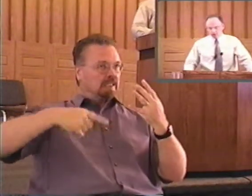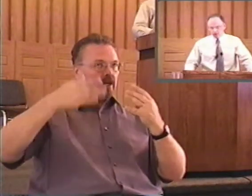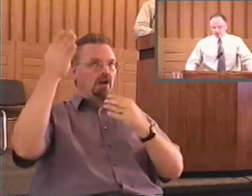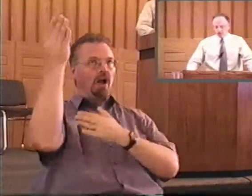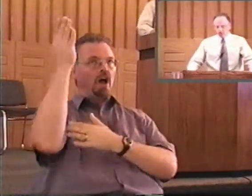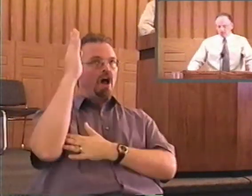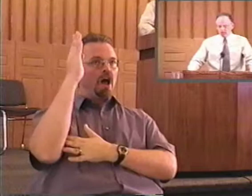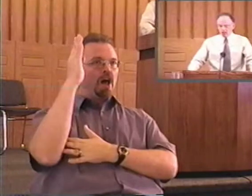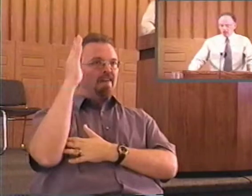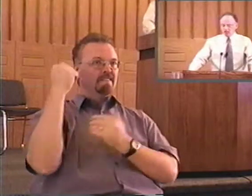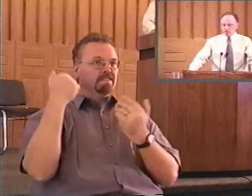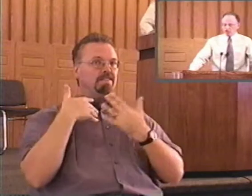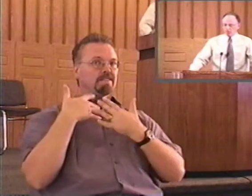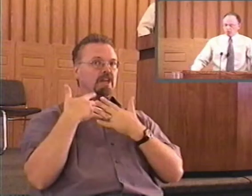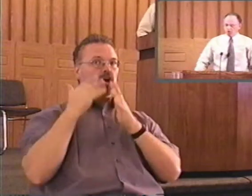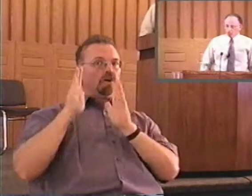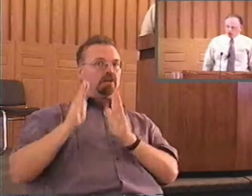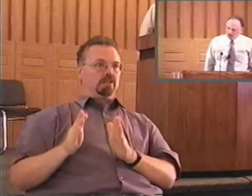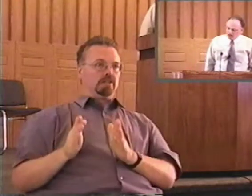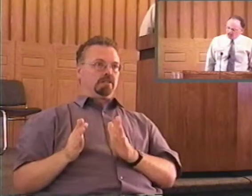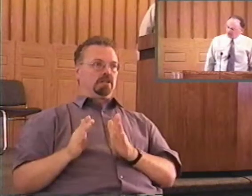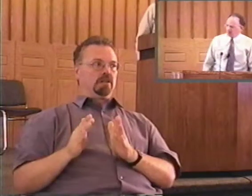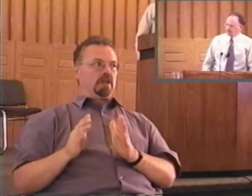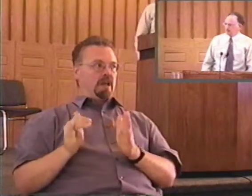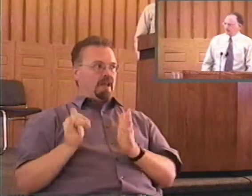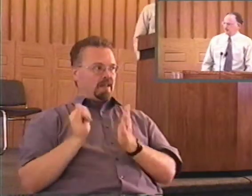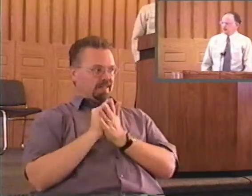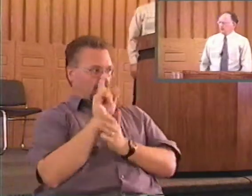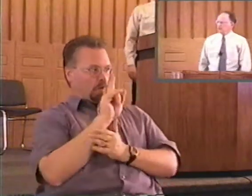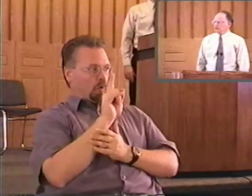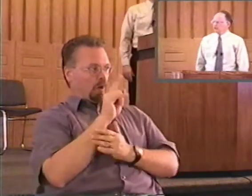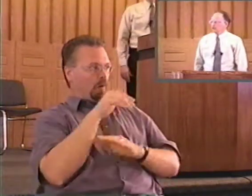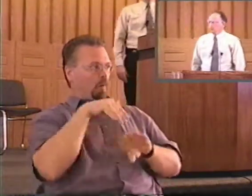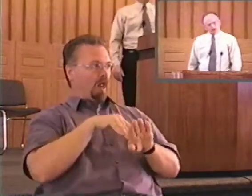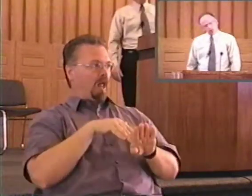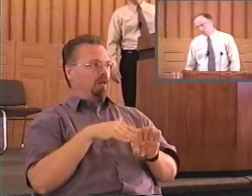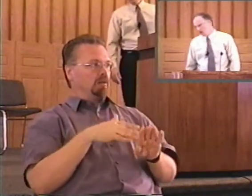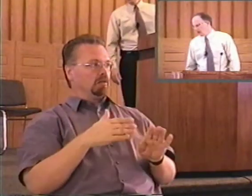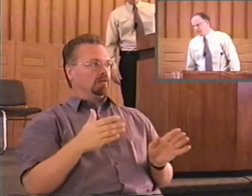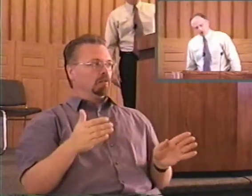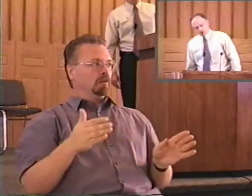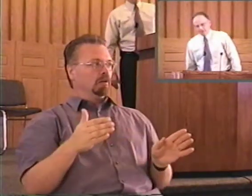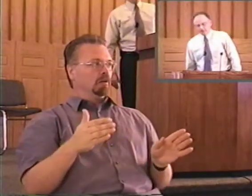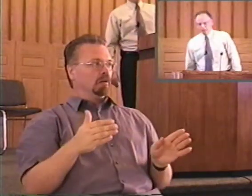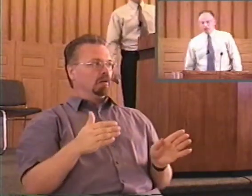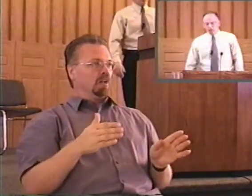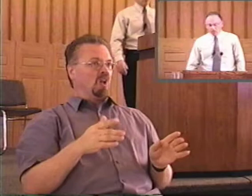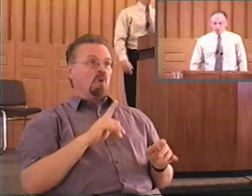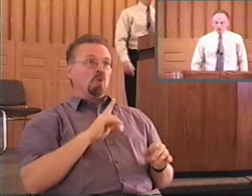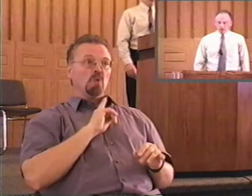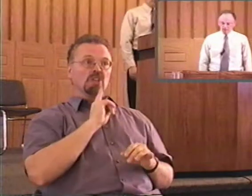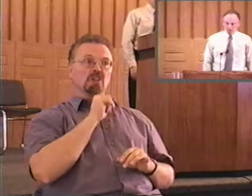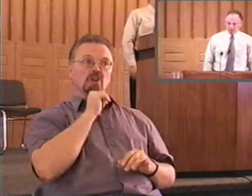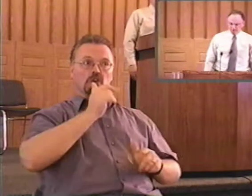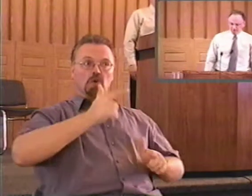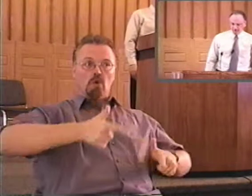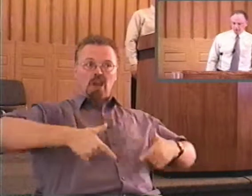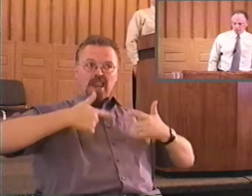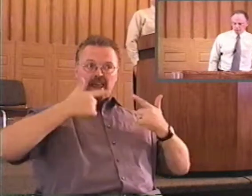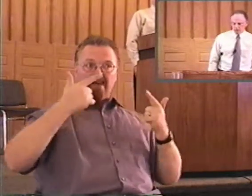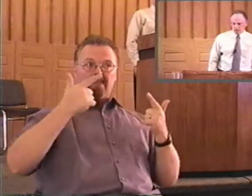God-fearers? Is this where we're at? We certainly don't live in a country